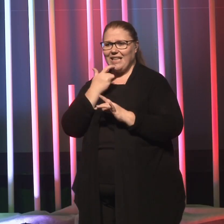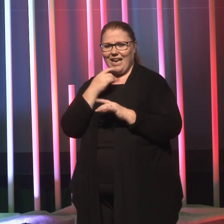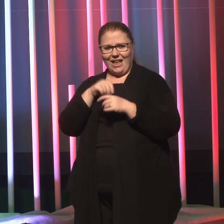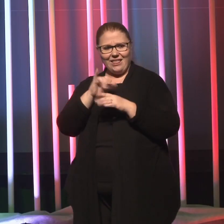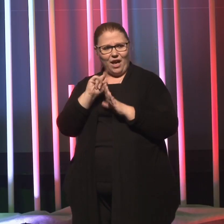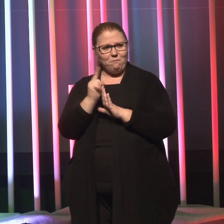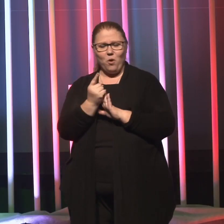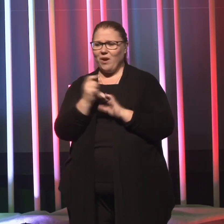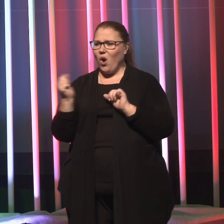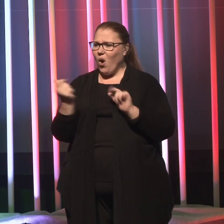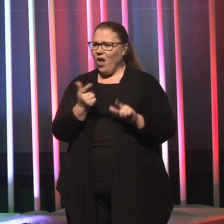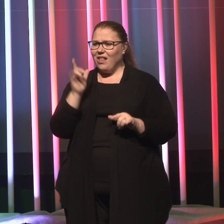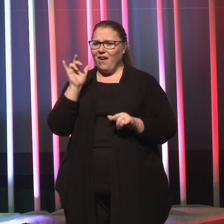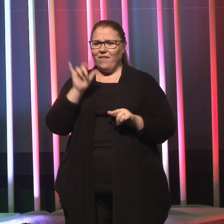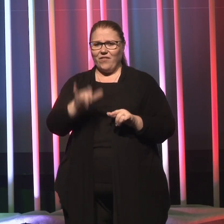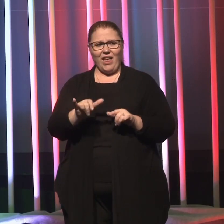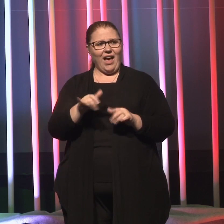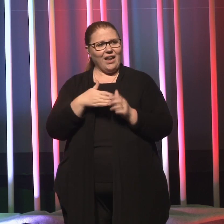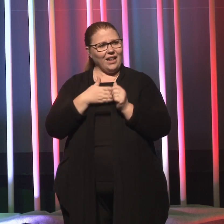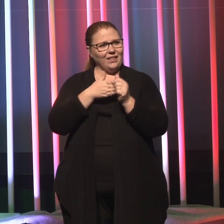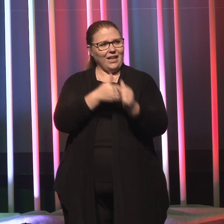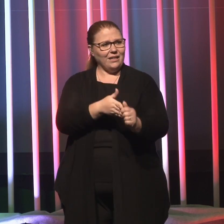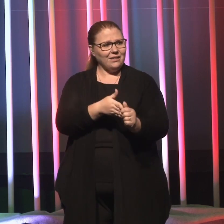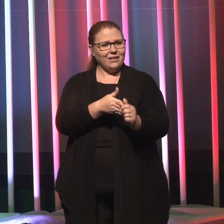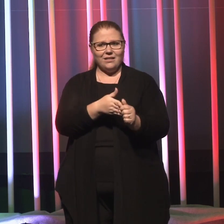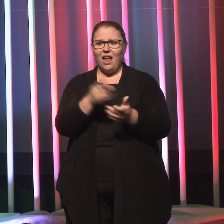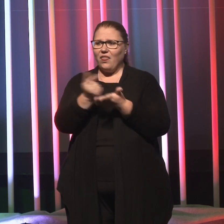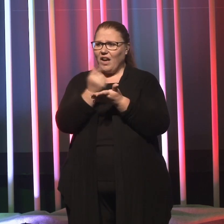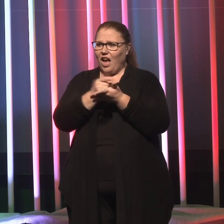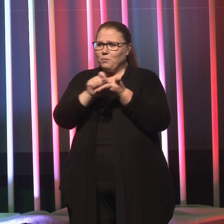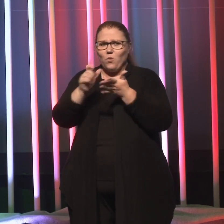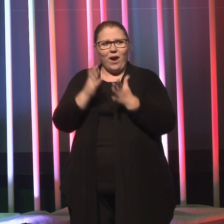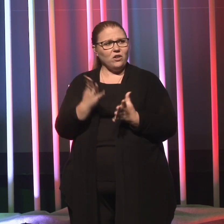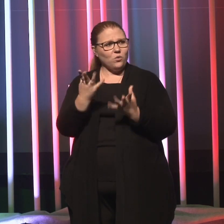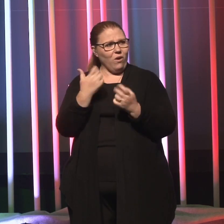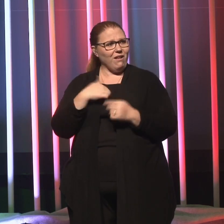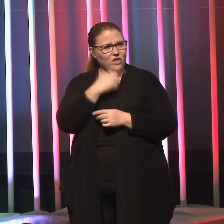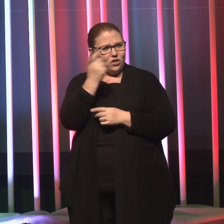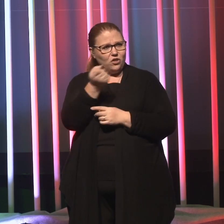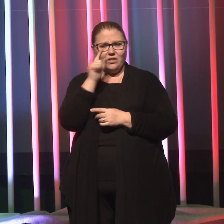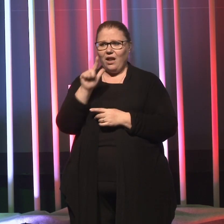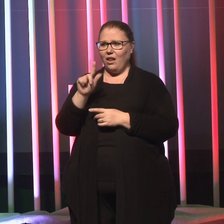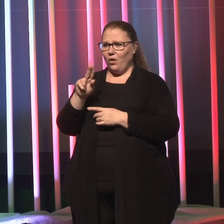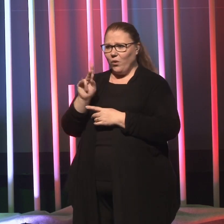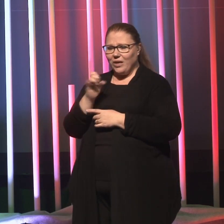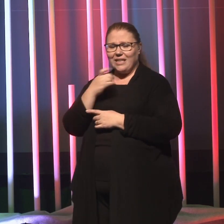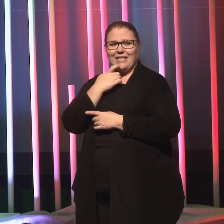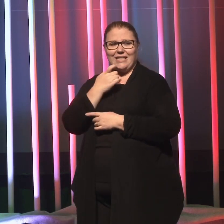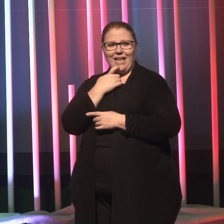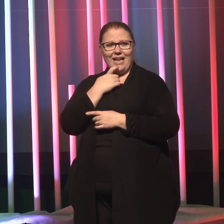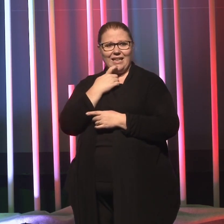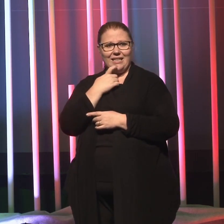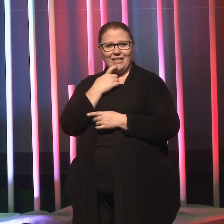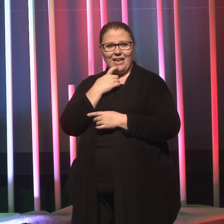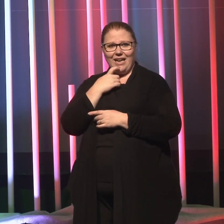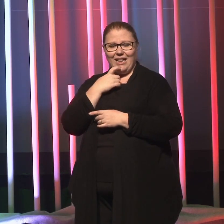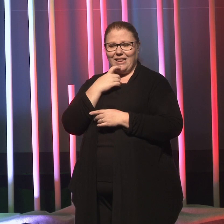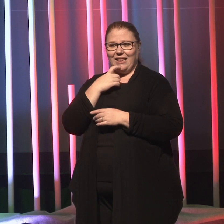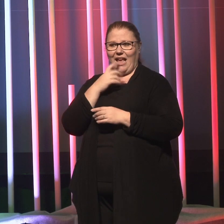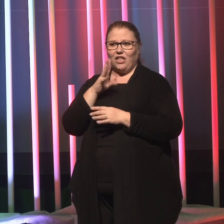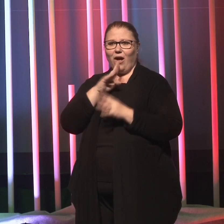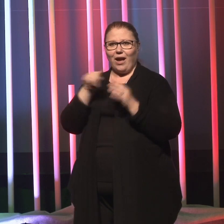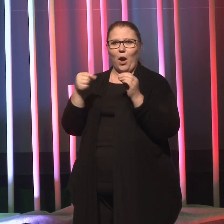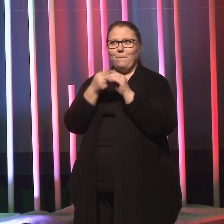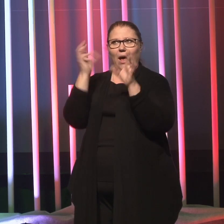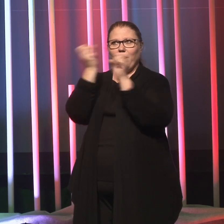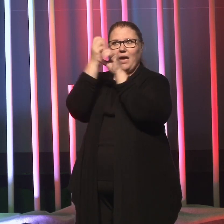moment, what all of this is bringing us to, what the gospel writers want us to understand, what Luke is trying to say in bringing up the imagery from Isaiah,